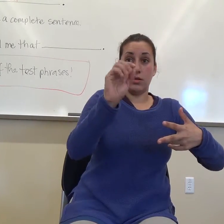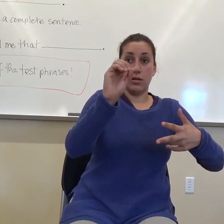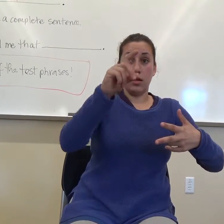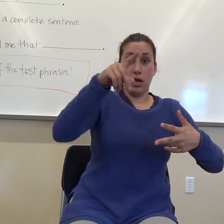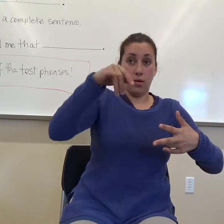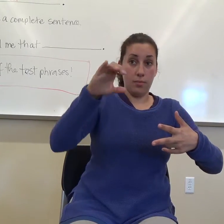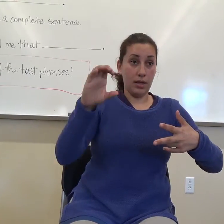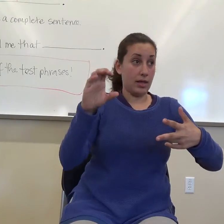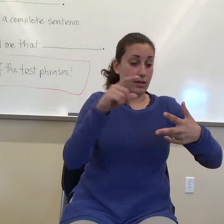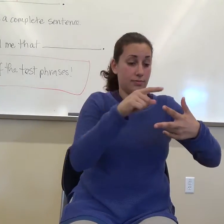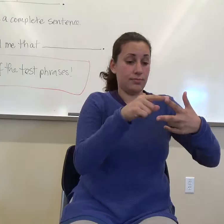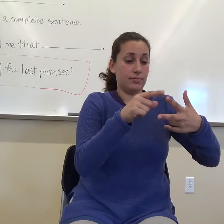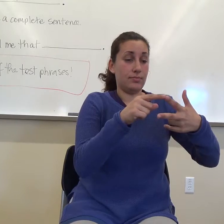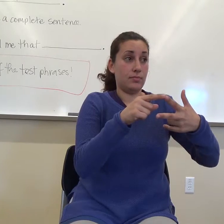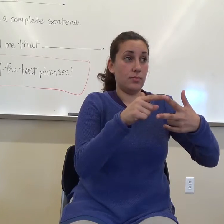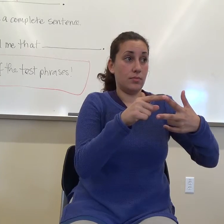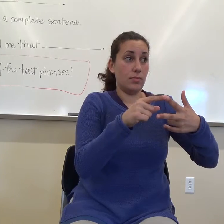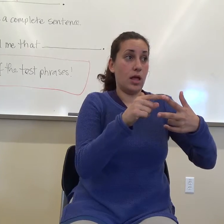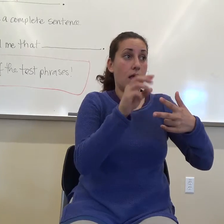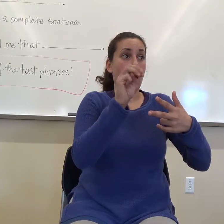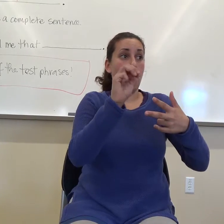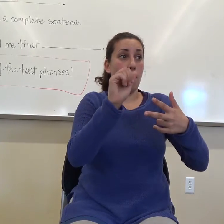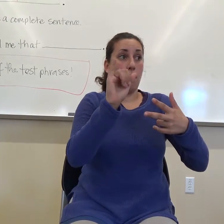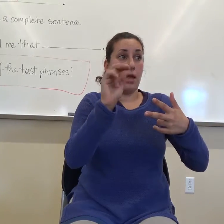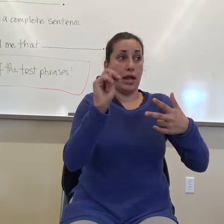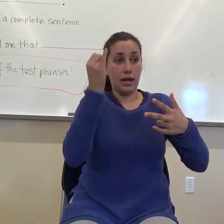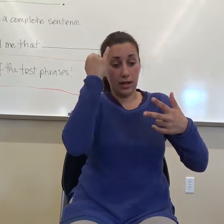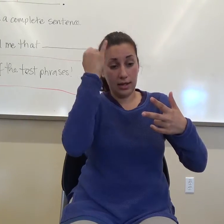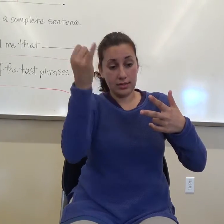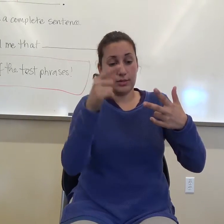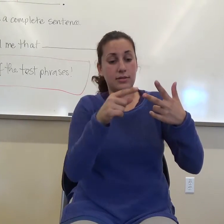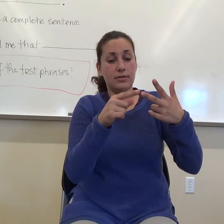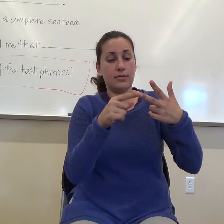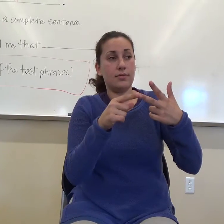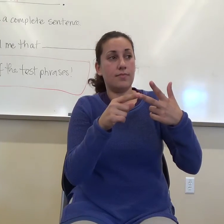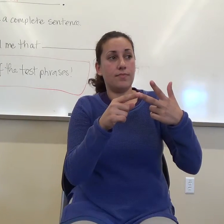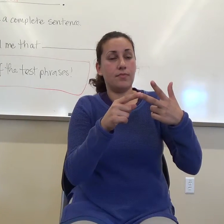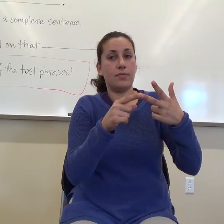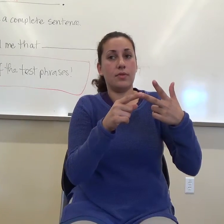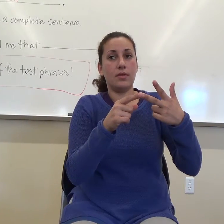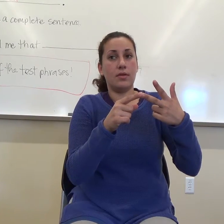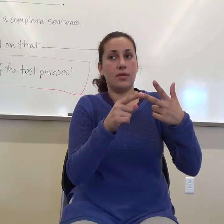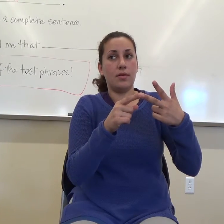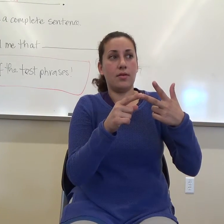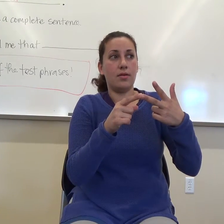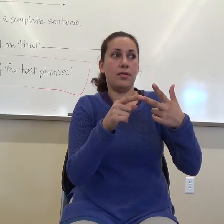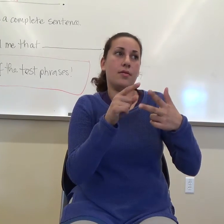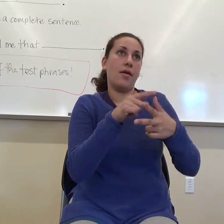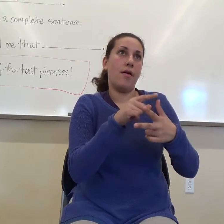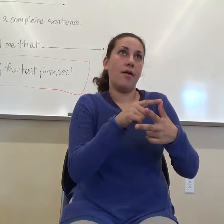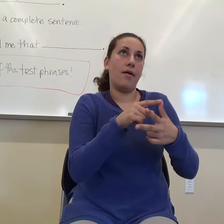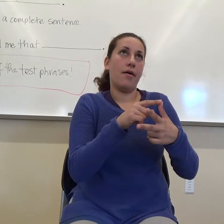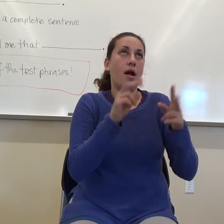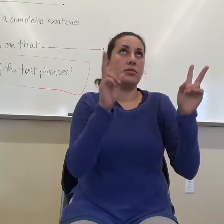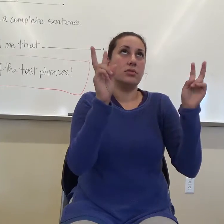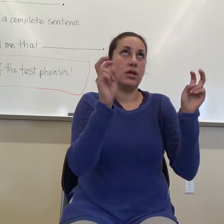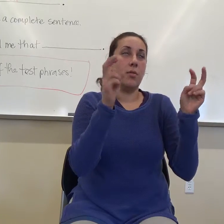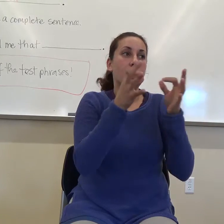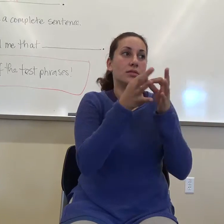state the main idea in our own words starting next week, find the topic sentence, which would be